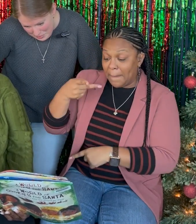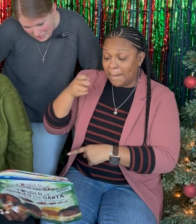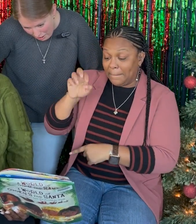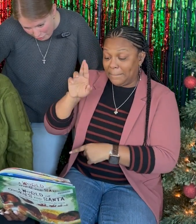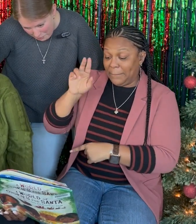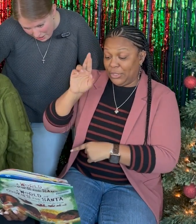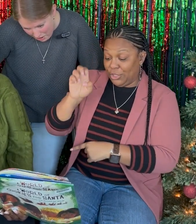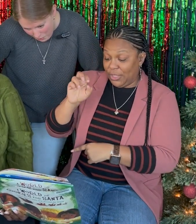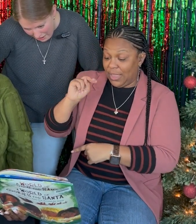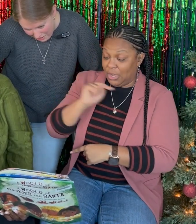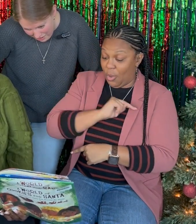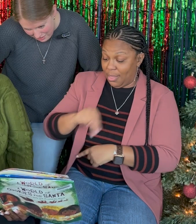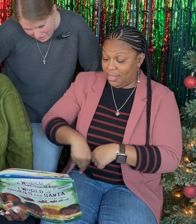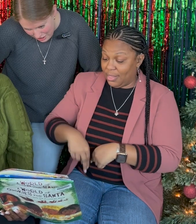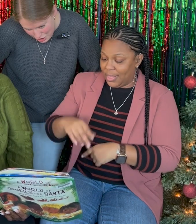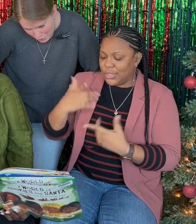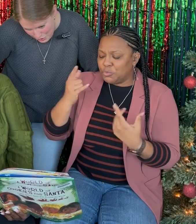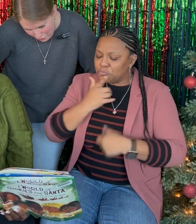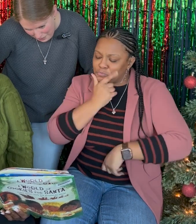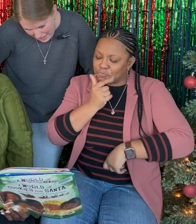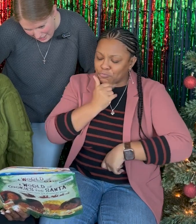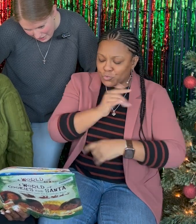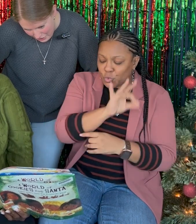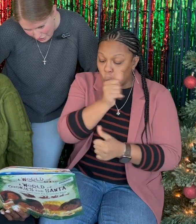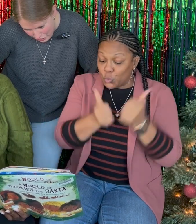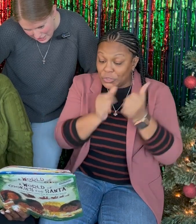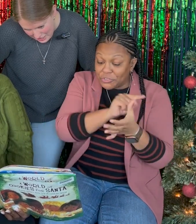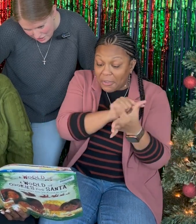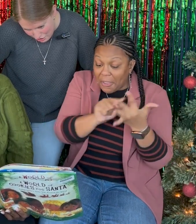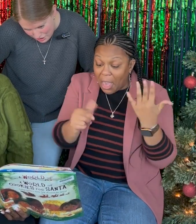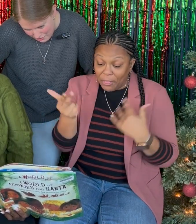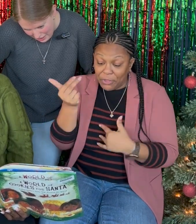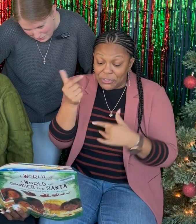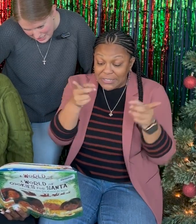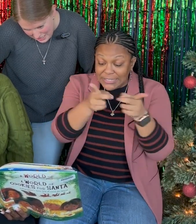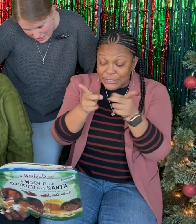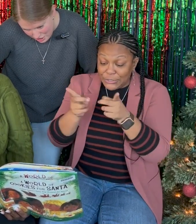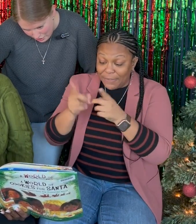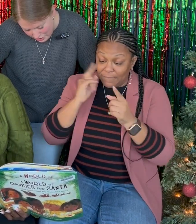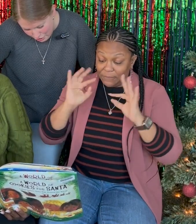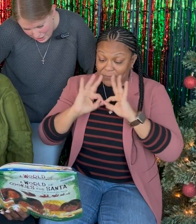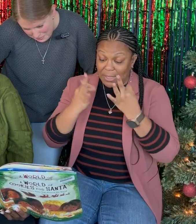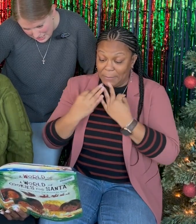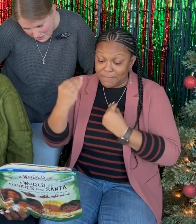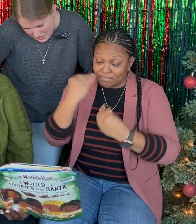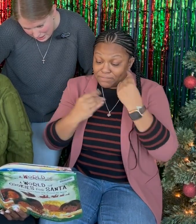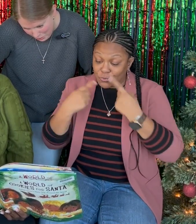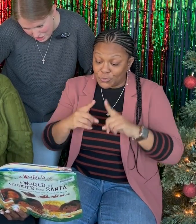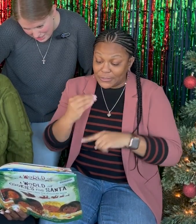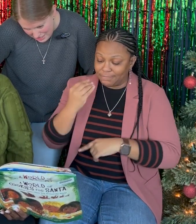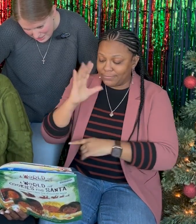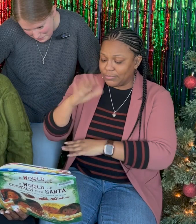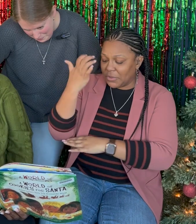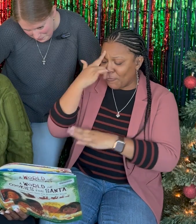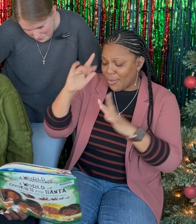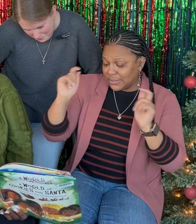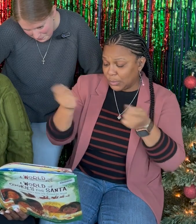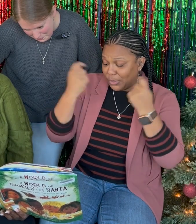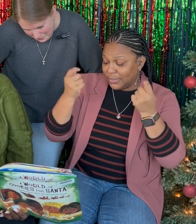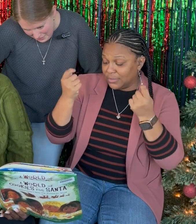For himself, Pierre Noël can choose from any of the 13 desserts families eat during their Christmas Eve celebrations.